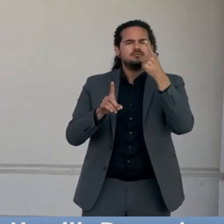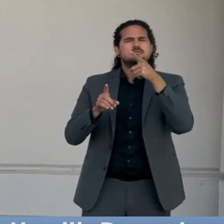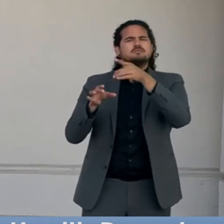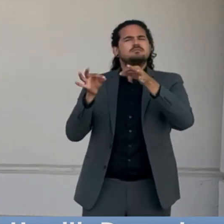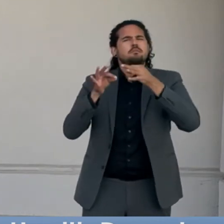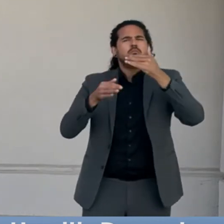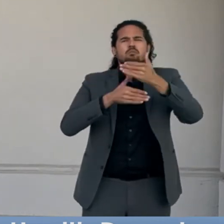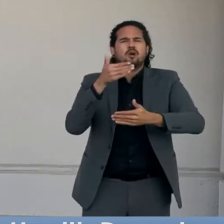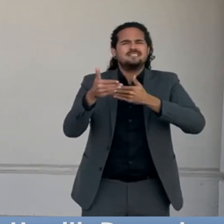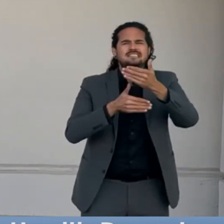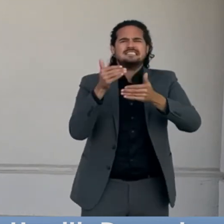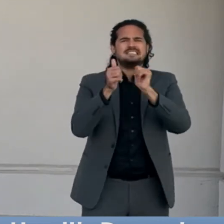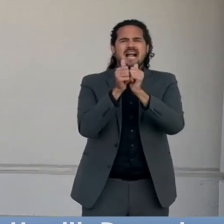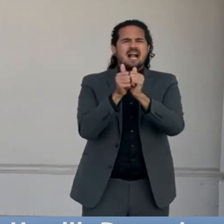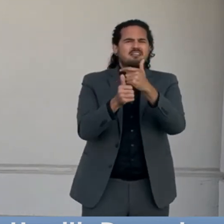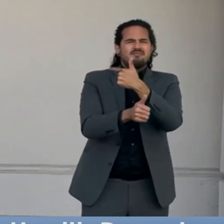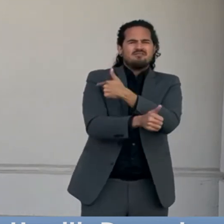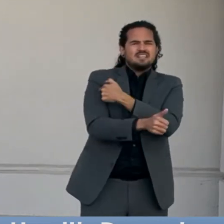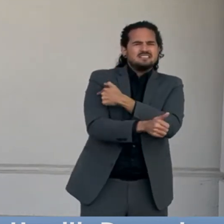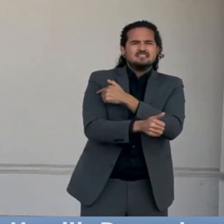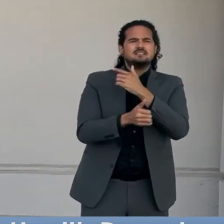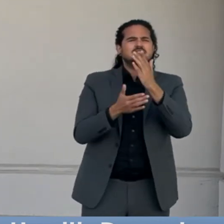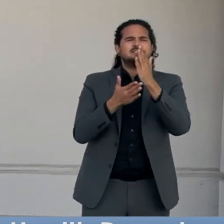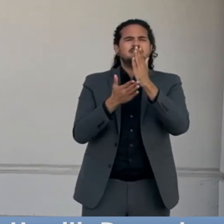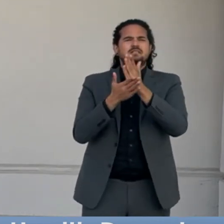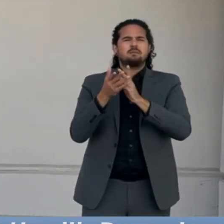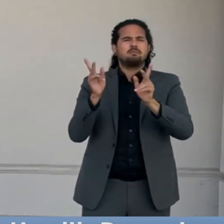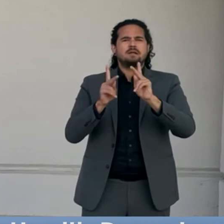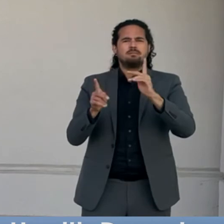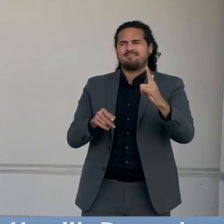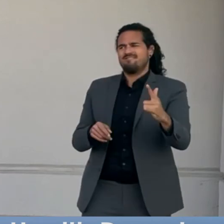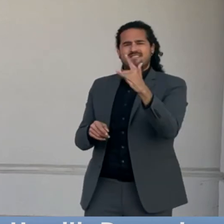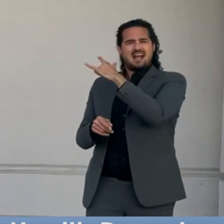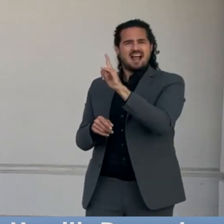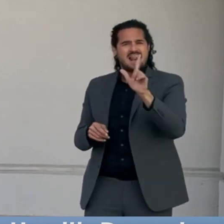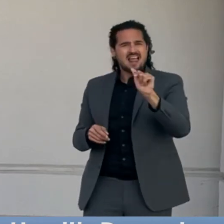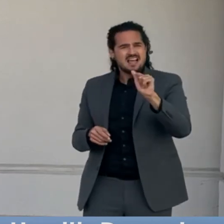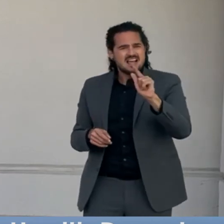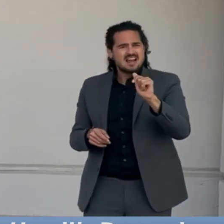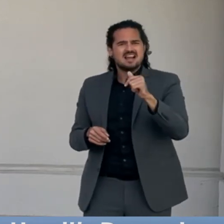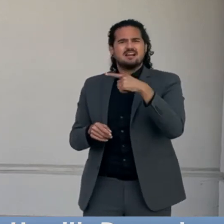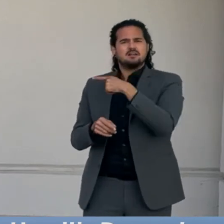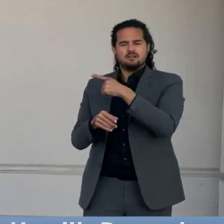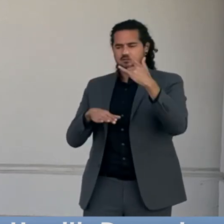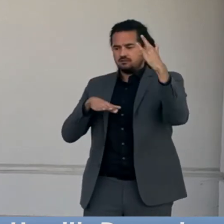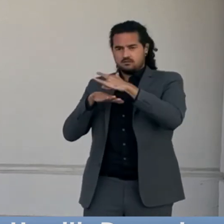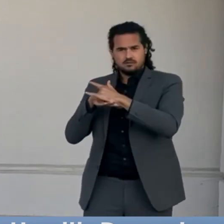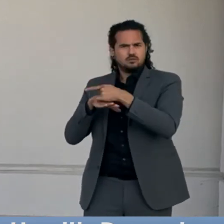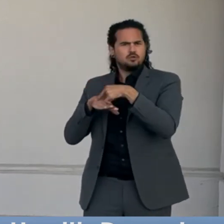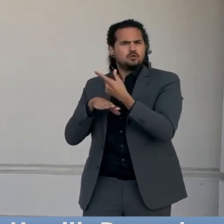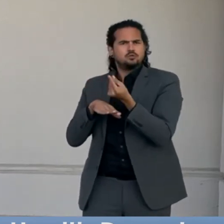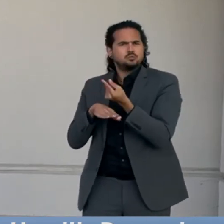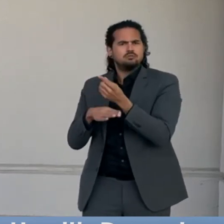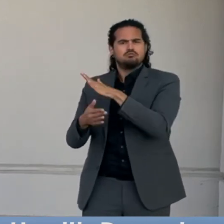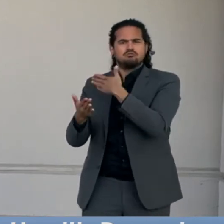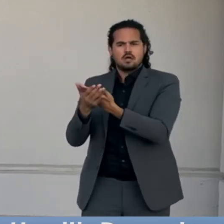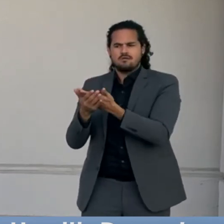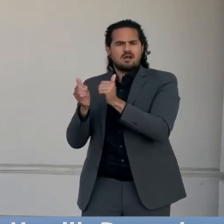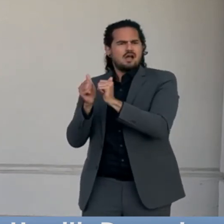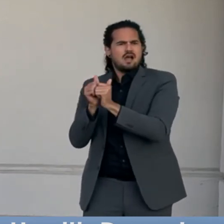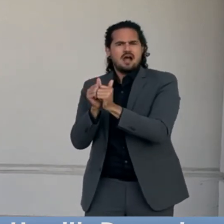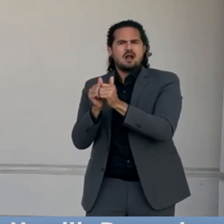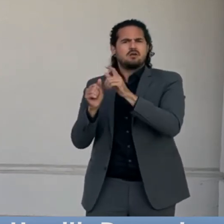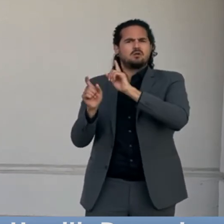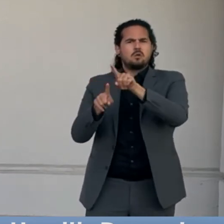flew into LNS. Can you go through walk us through the process of getting it out and then which hospitals or anything like that? Yeah, so the vaccine is